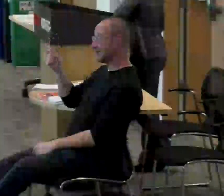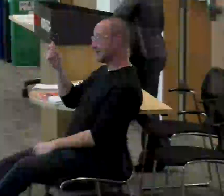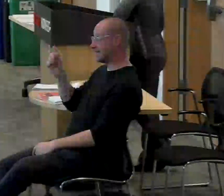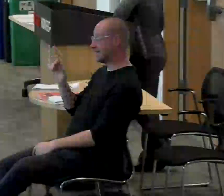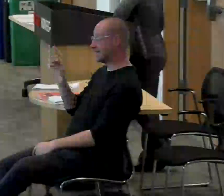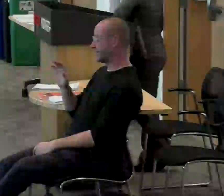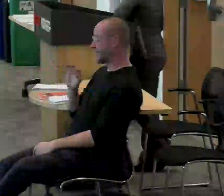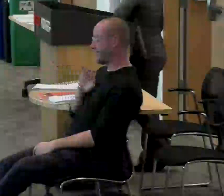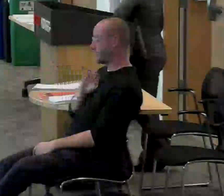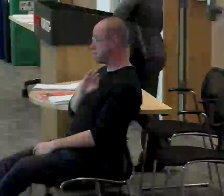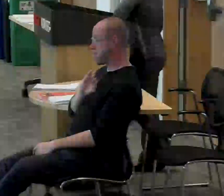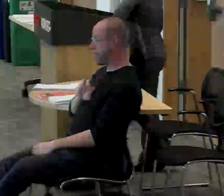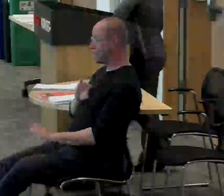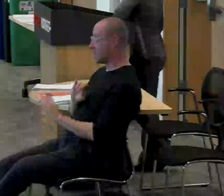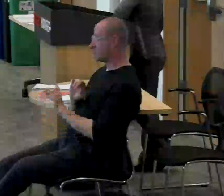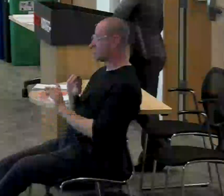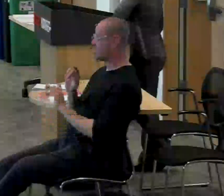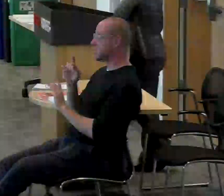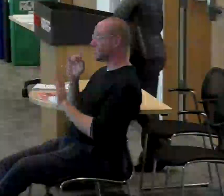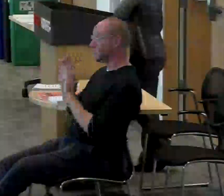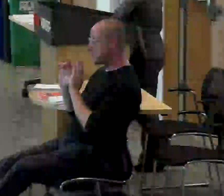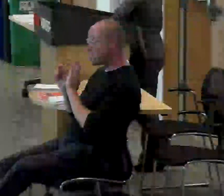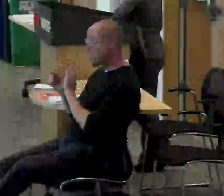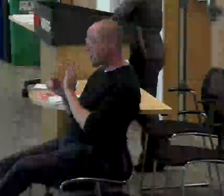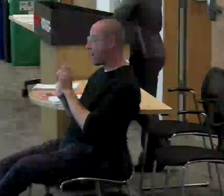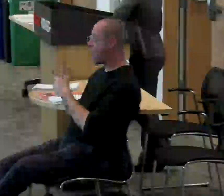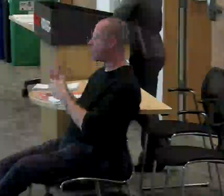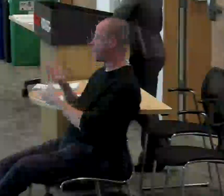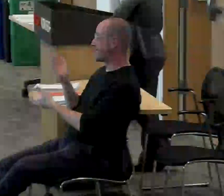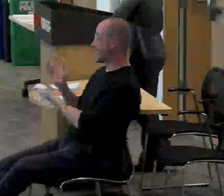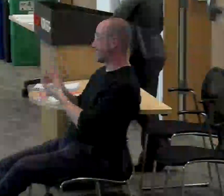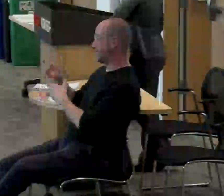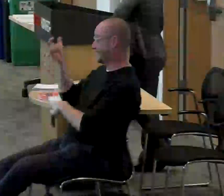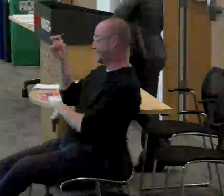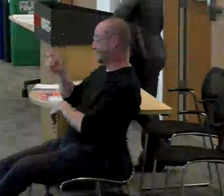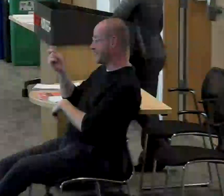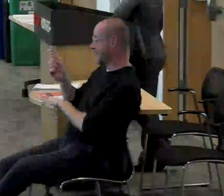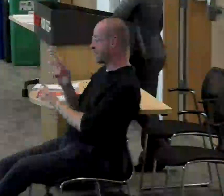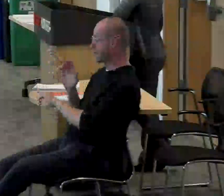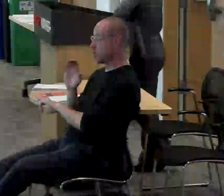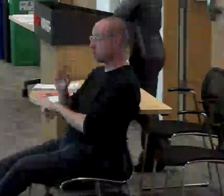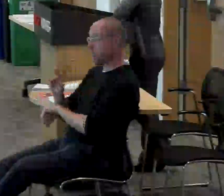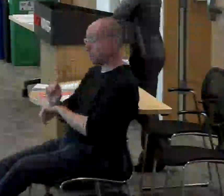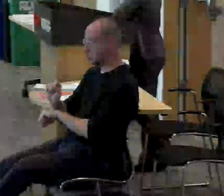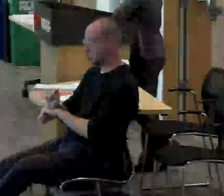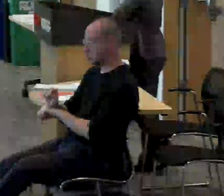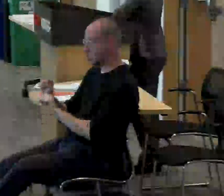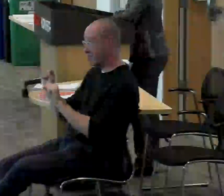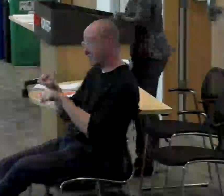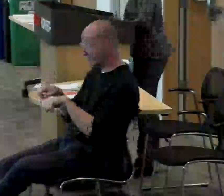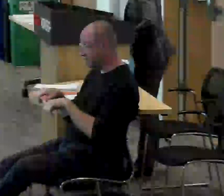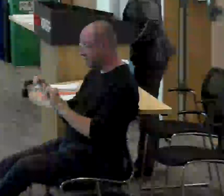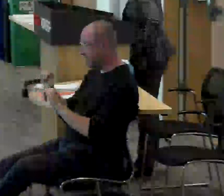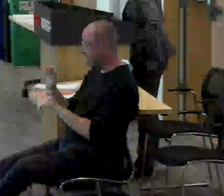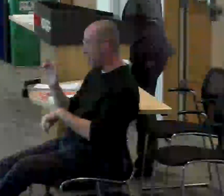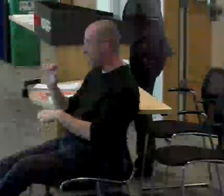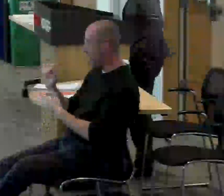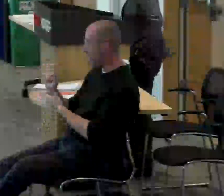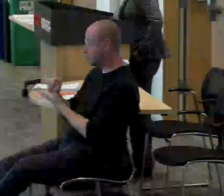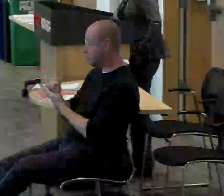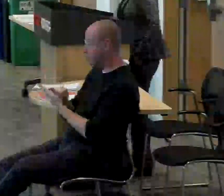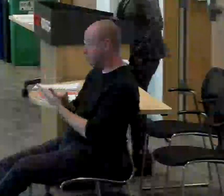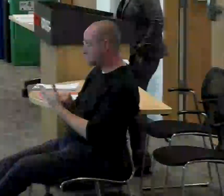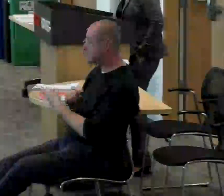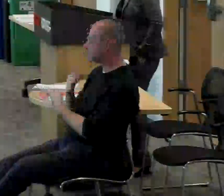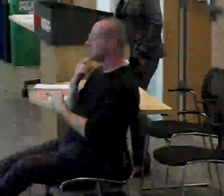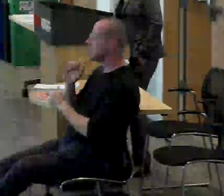no longer on it. They're working, they're doing everything, and they're completely off the benefit. Will they count for an ABLE account? Absolutely. That's a great